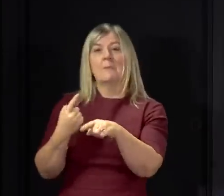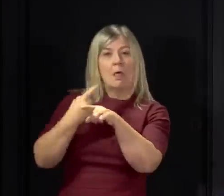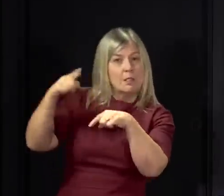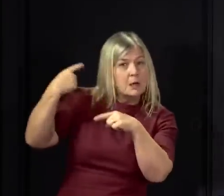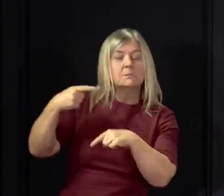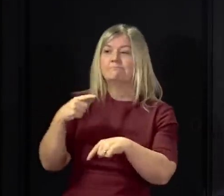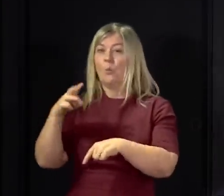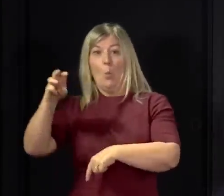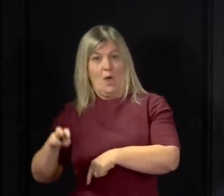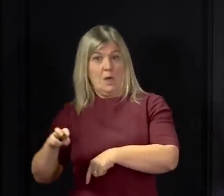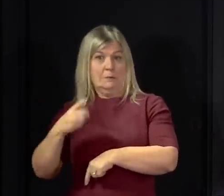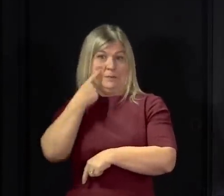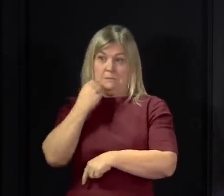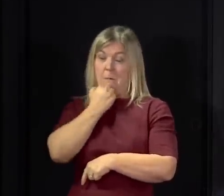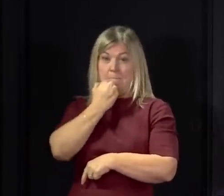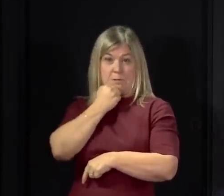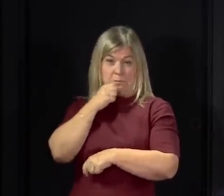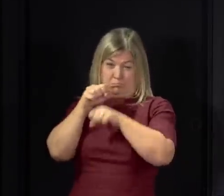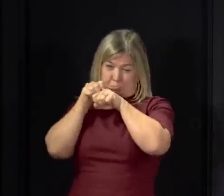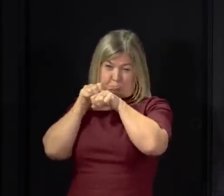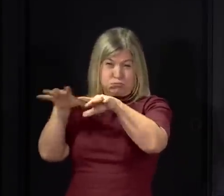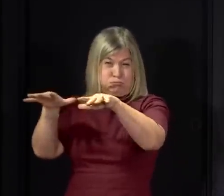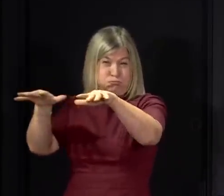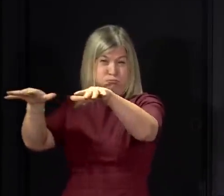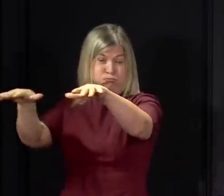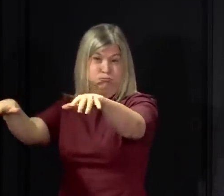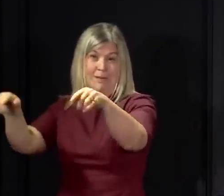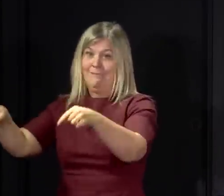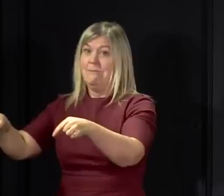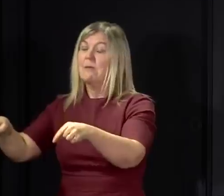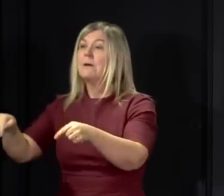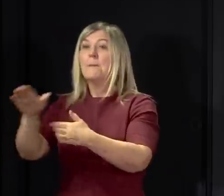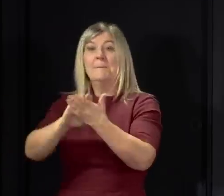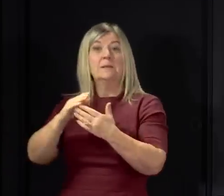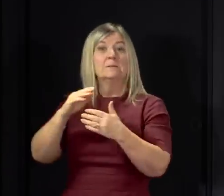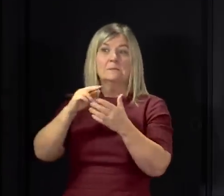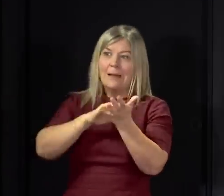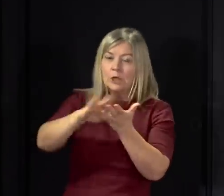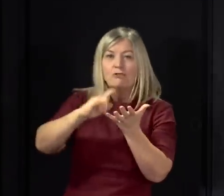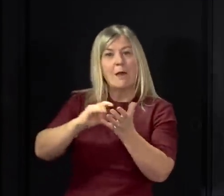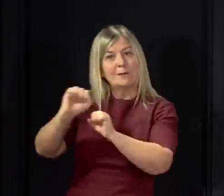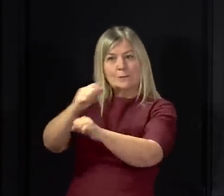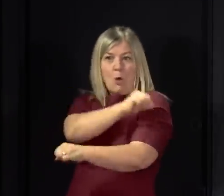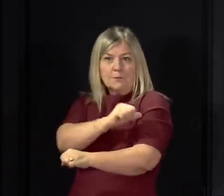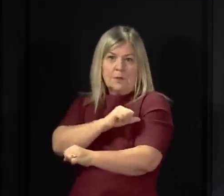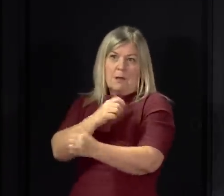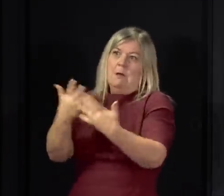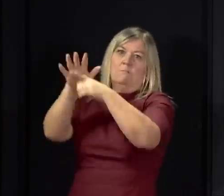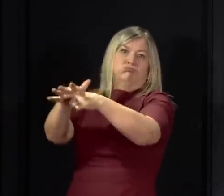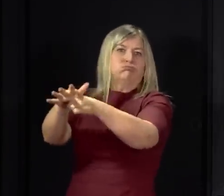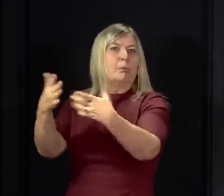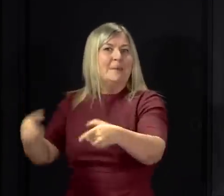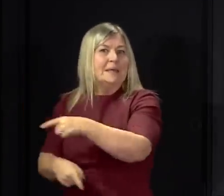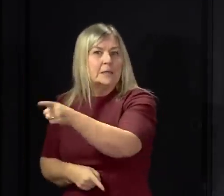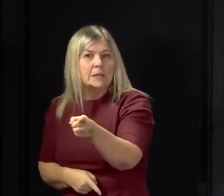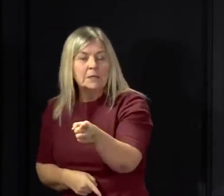already see cases rising quickly and hospitals under very severe and growing pressure. Now, we do not yet